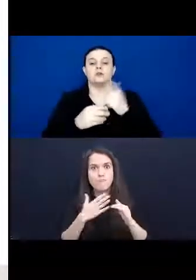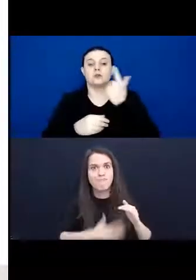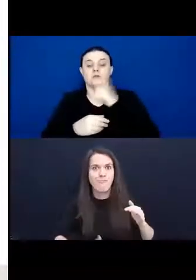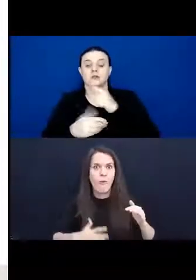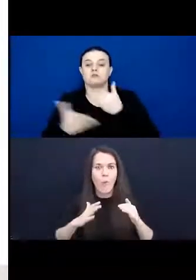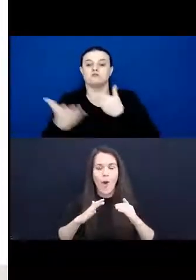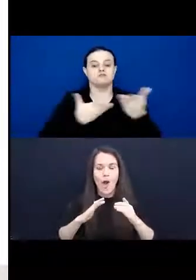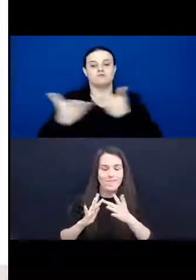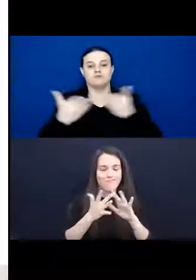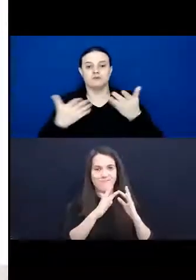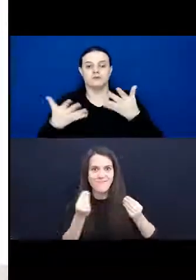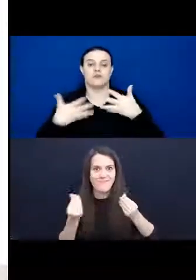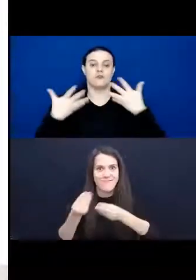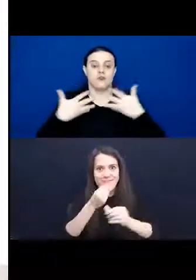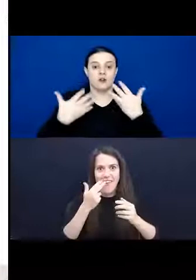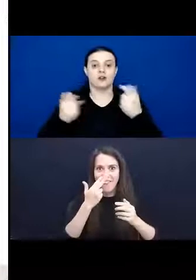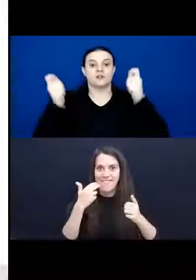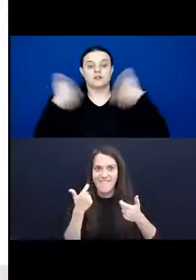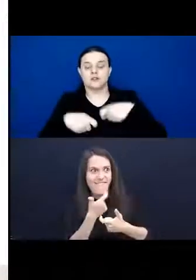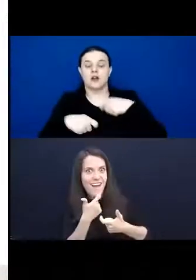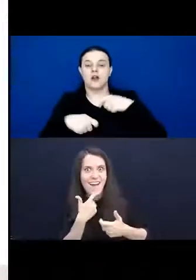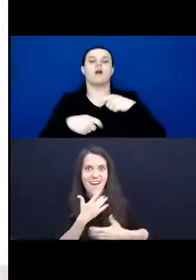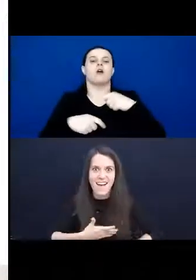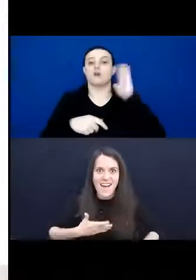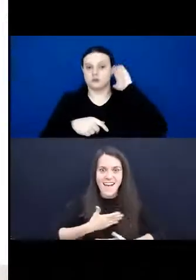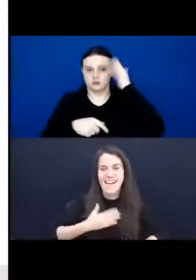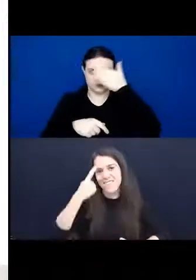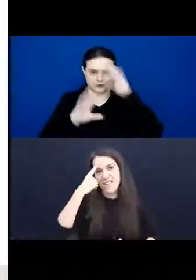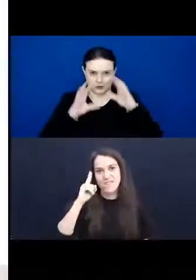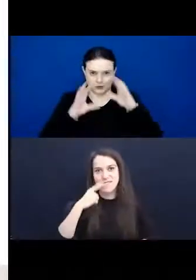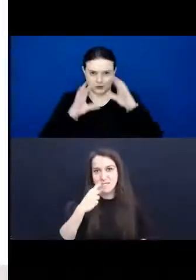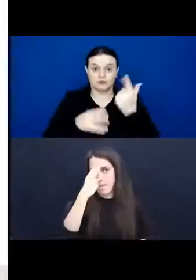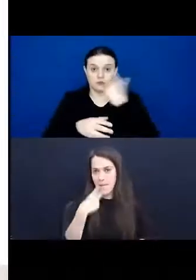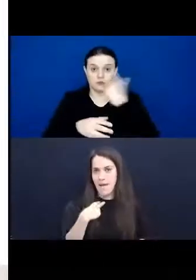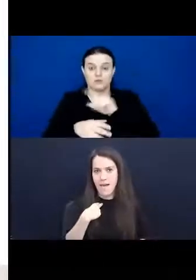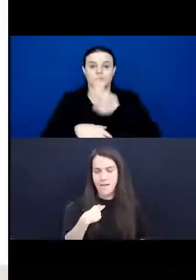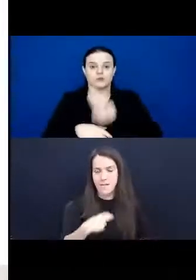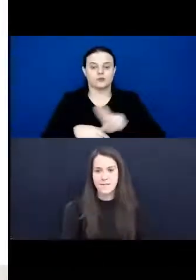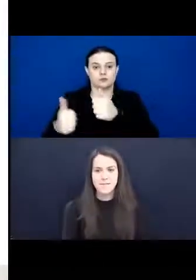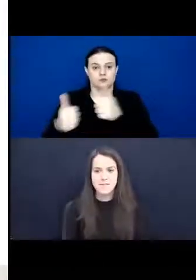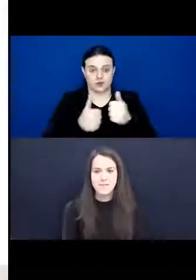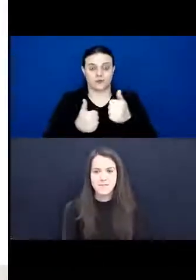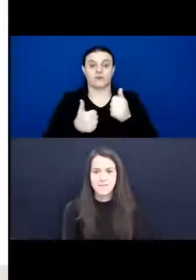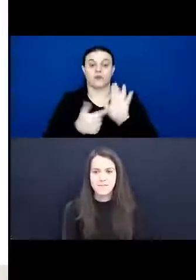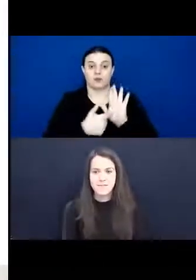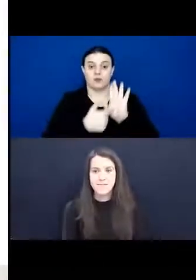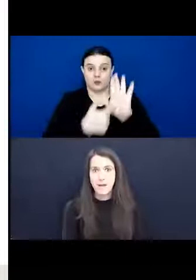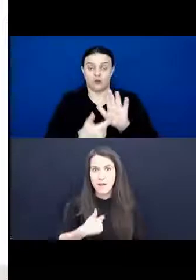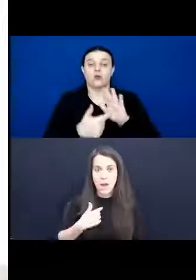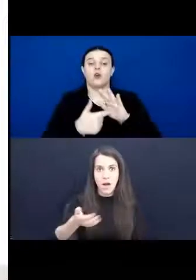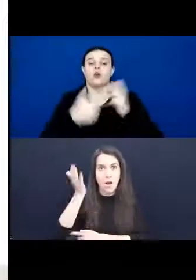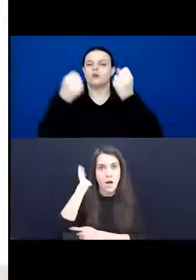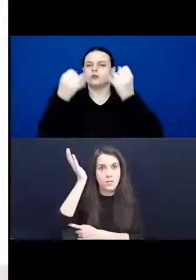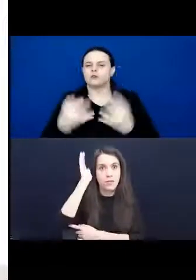meaningful experiences to the deafblind community. In my presentation, I will explore how